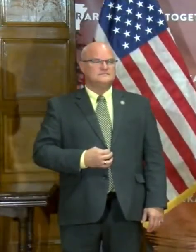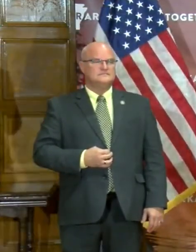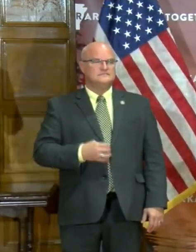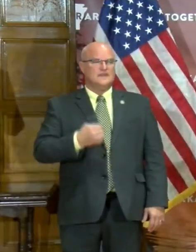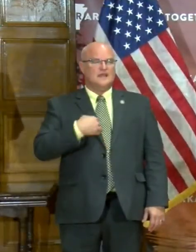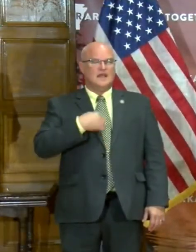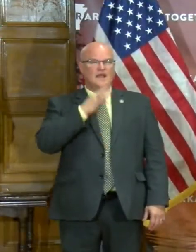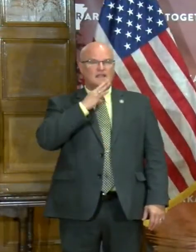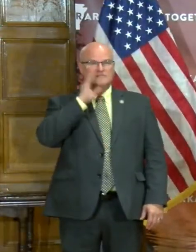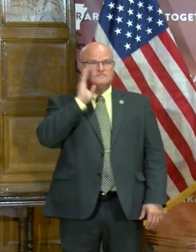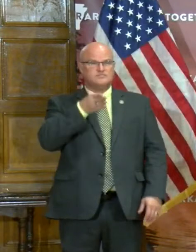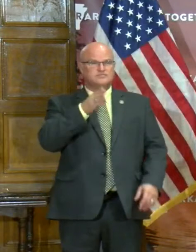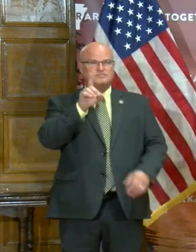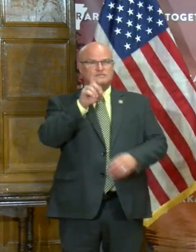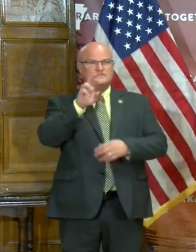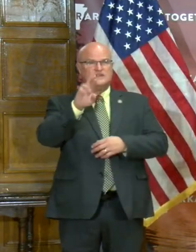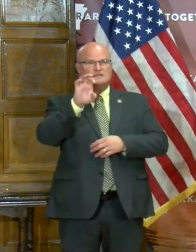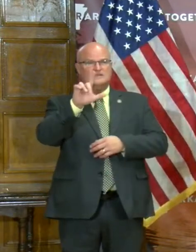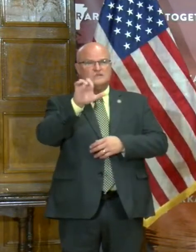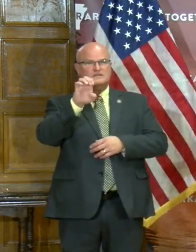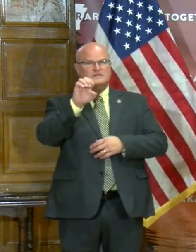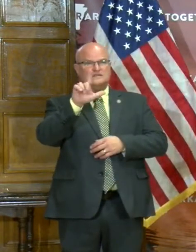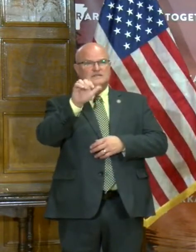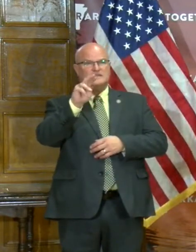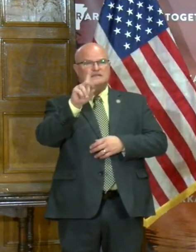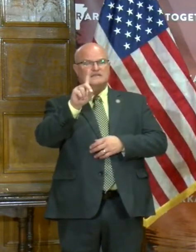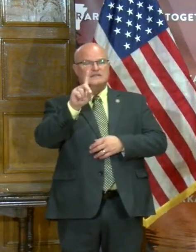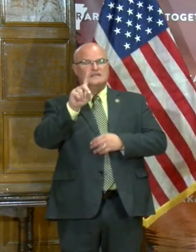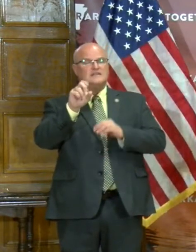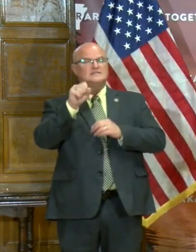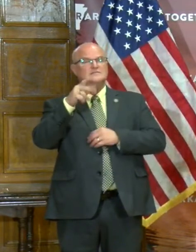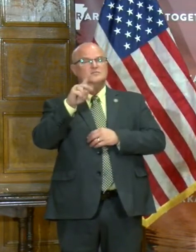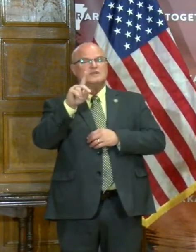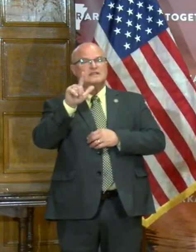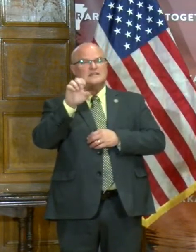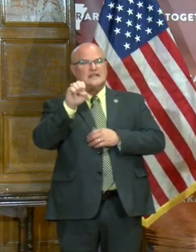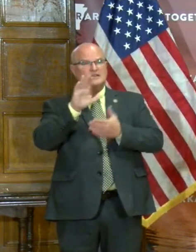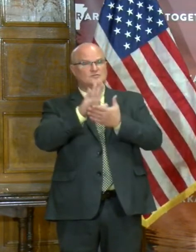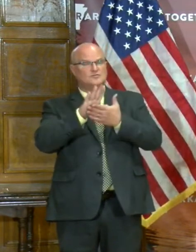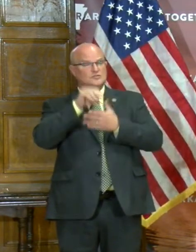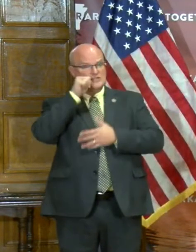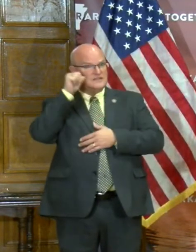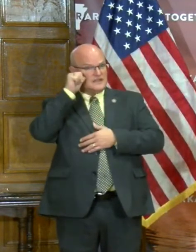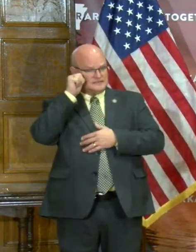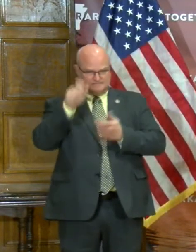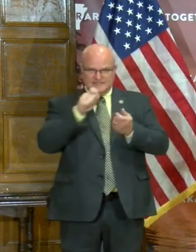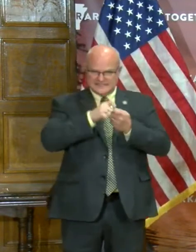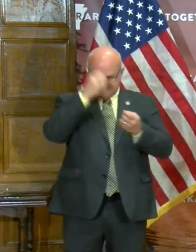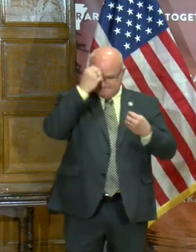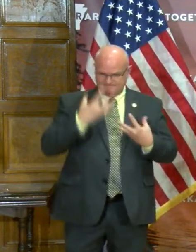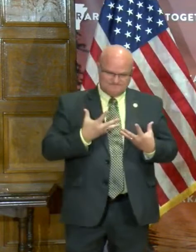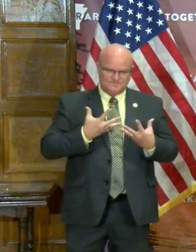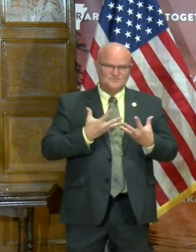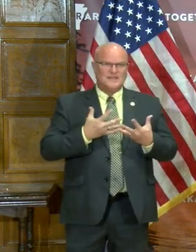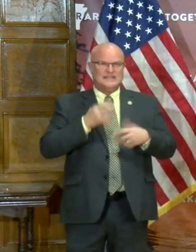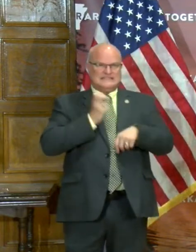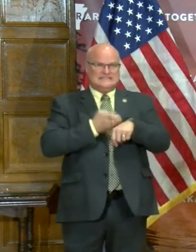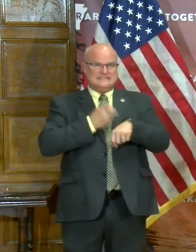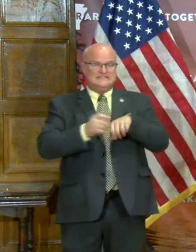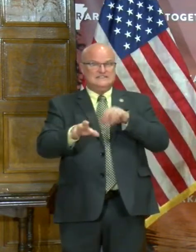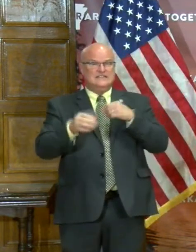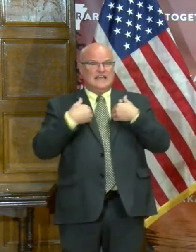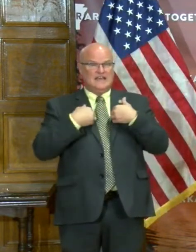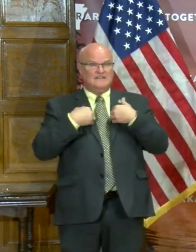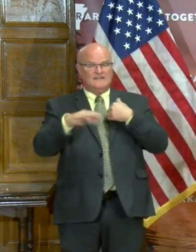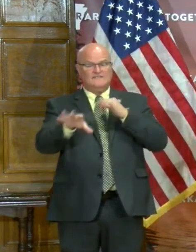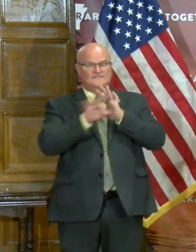I spoke directly with Dr. Cleveland, the superintendent of Springdale Schools, yesterday, and that's exactly what he conveyed. He conveyed the difficulty that they are